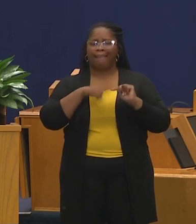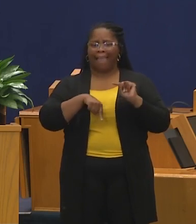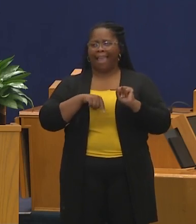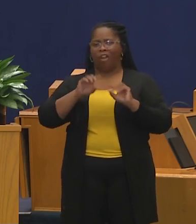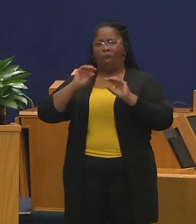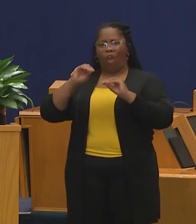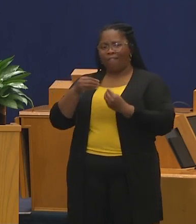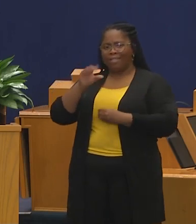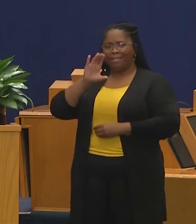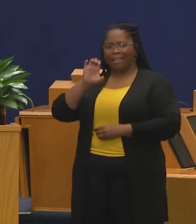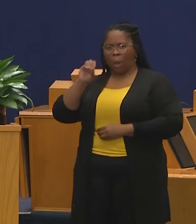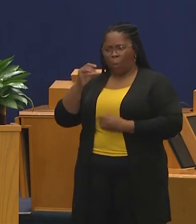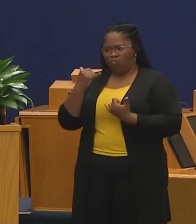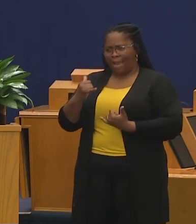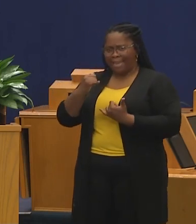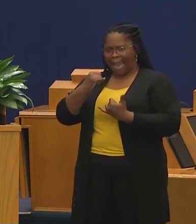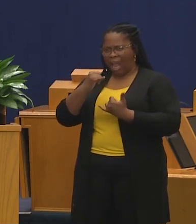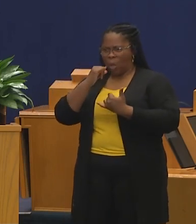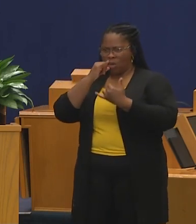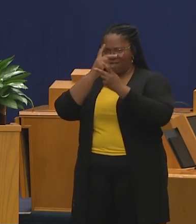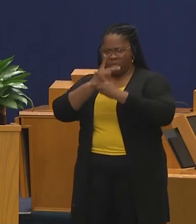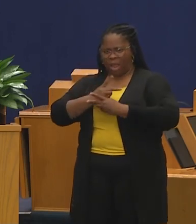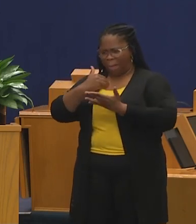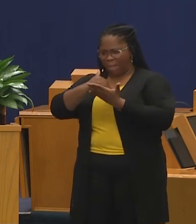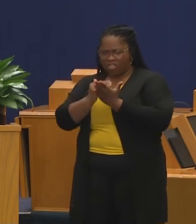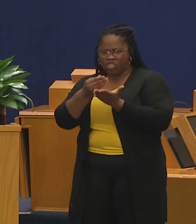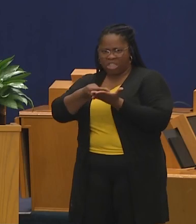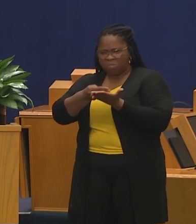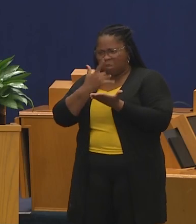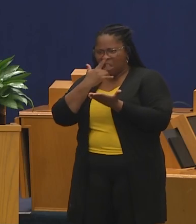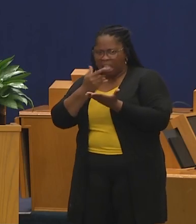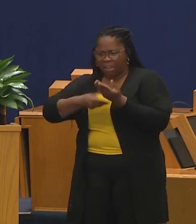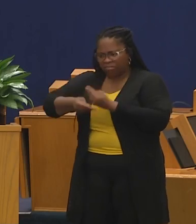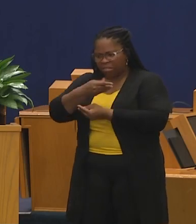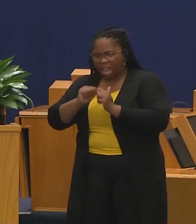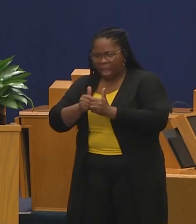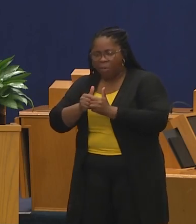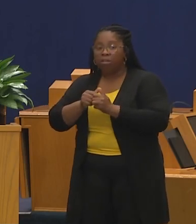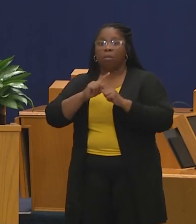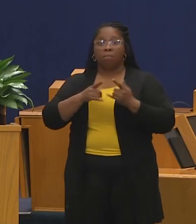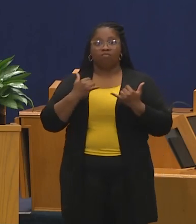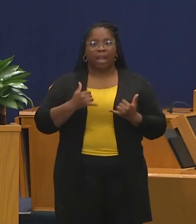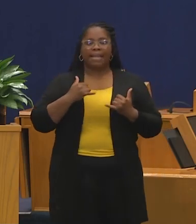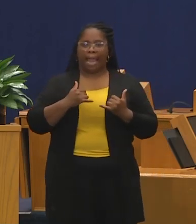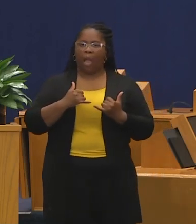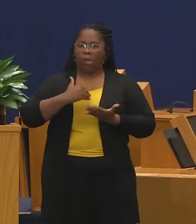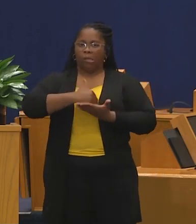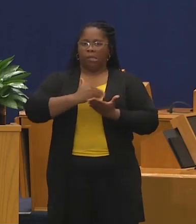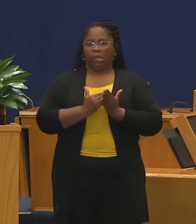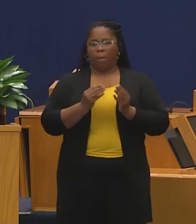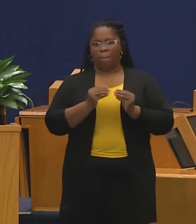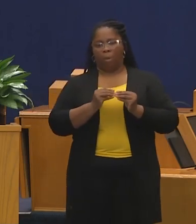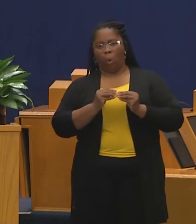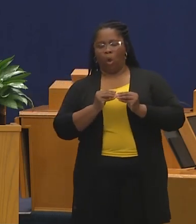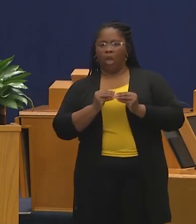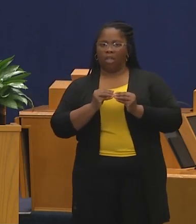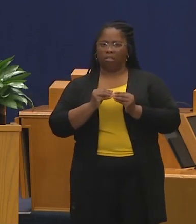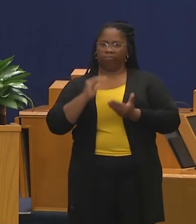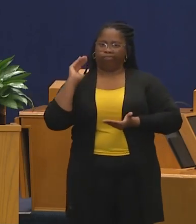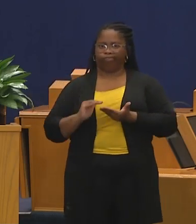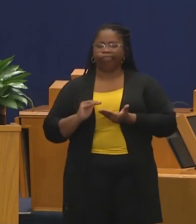those budget scenarios, but I will say that it's a time to tighten our belt, and I think that all of us are going